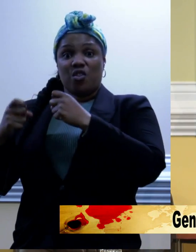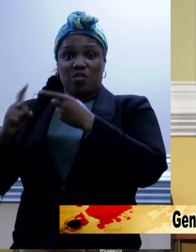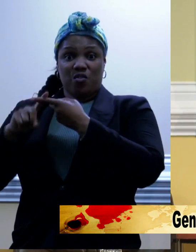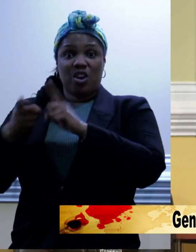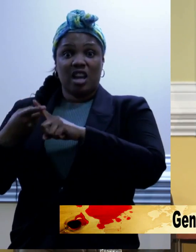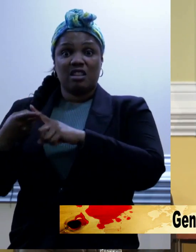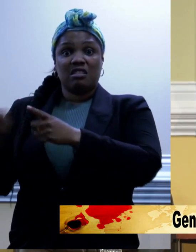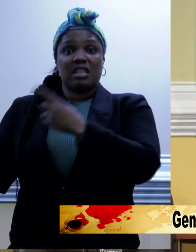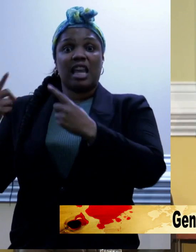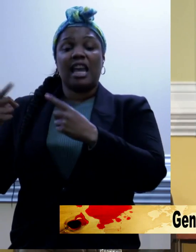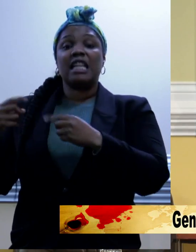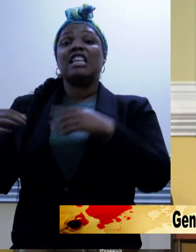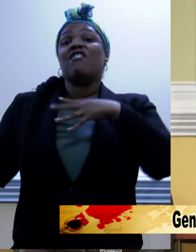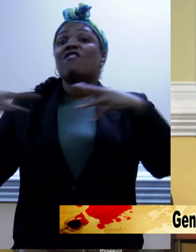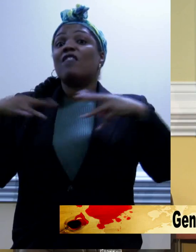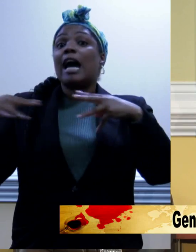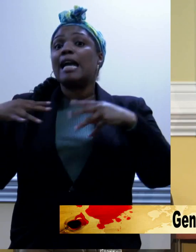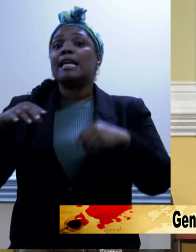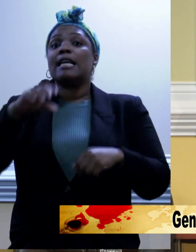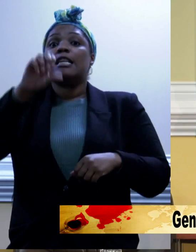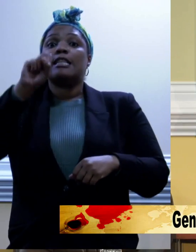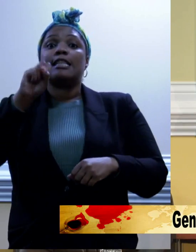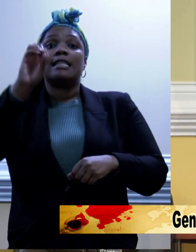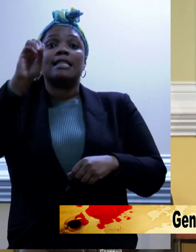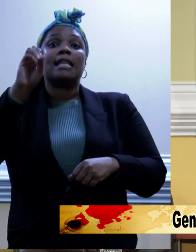their allies because they used to get,